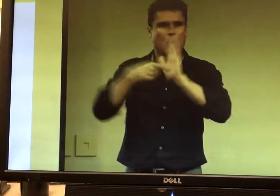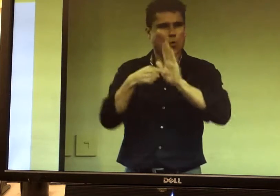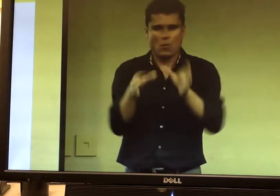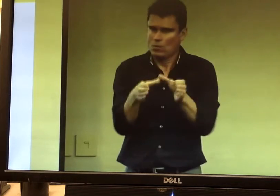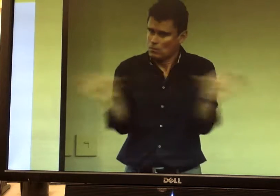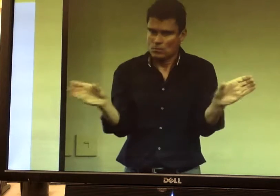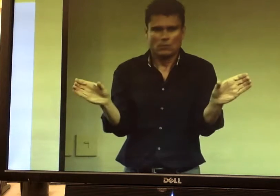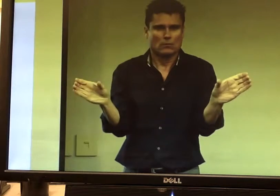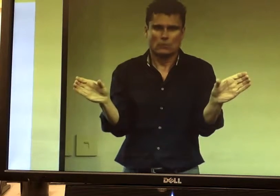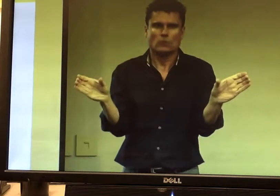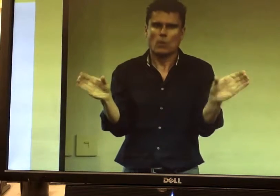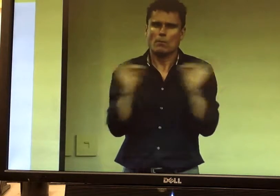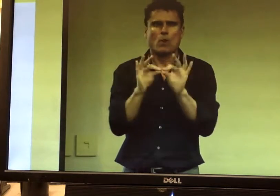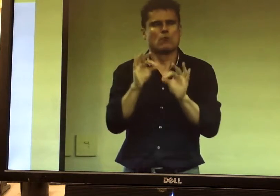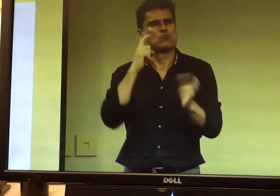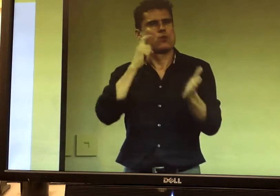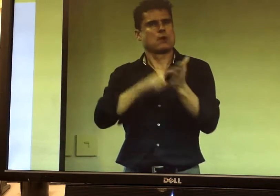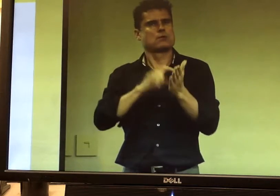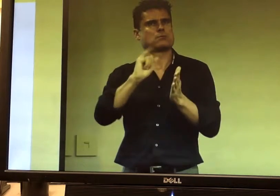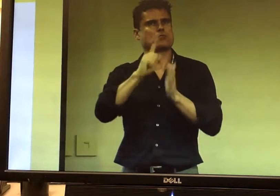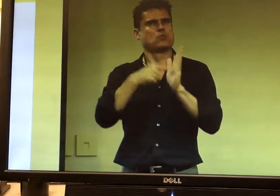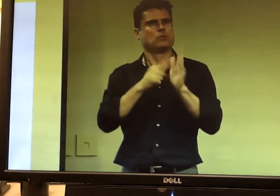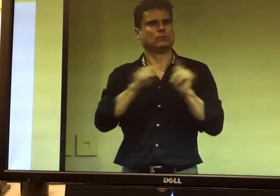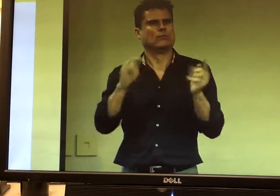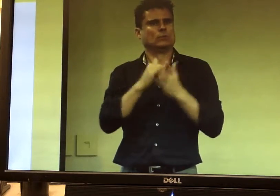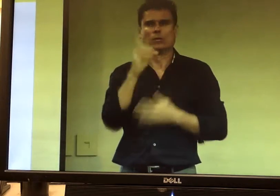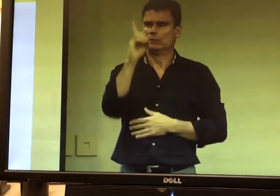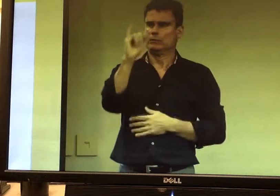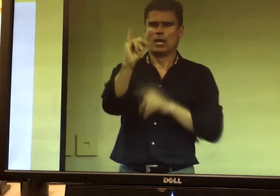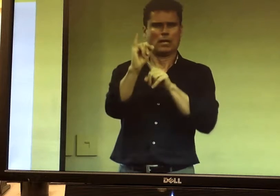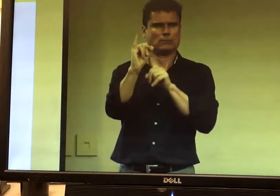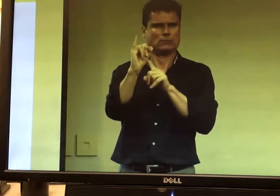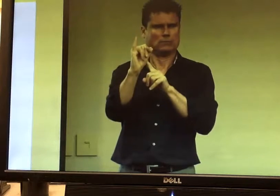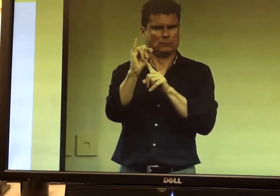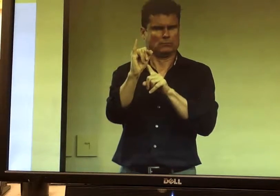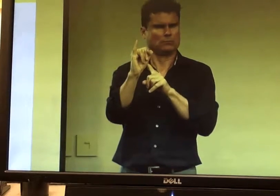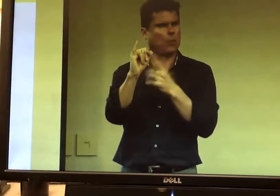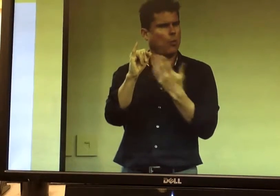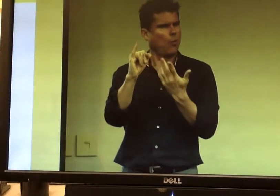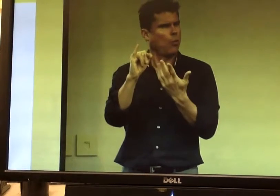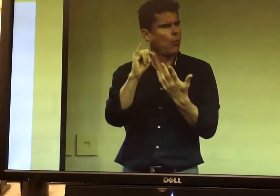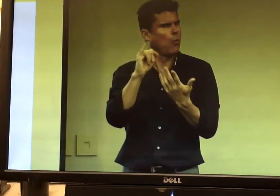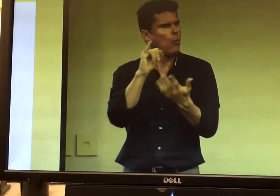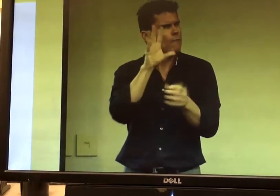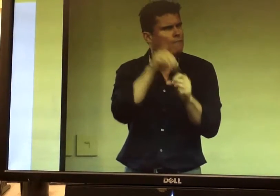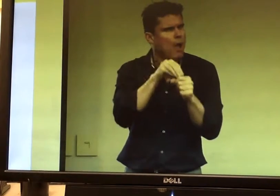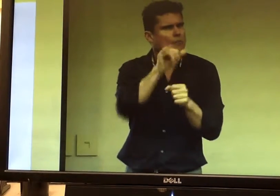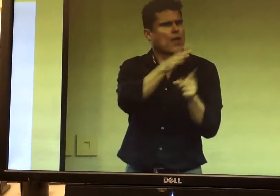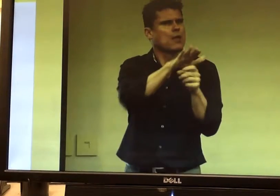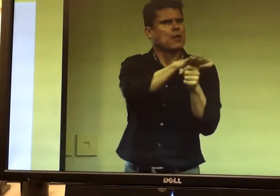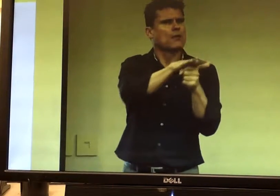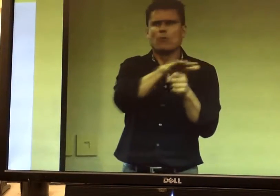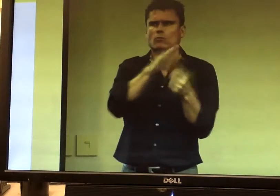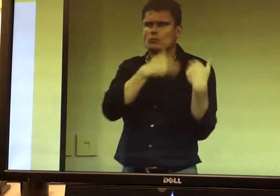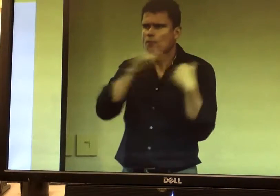Deaf interpreter does not insinuate that the interpreter will be guiding any deaf-blind client around. That would be a